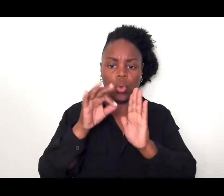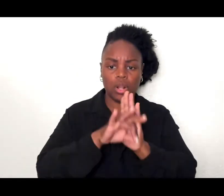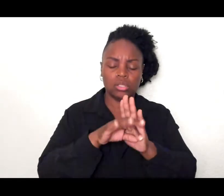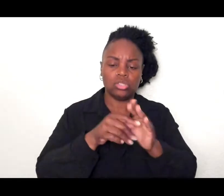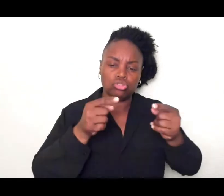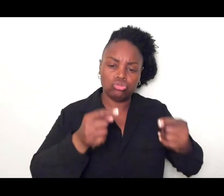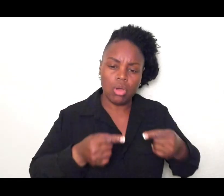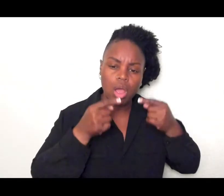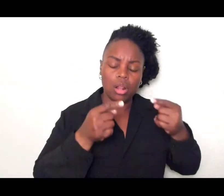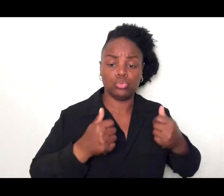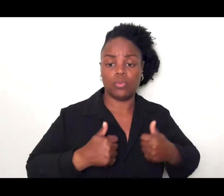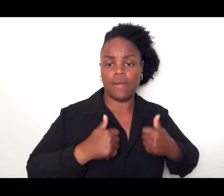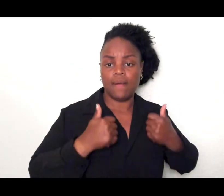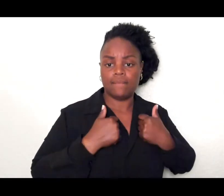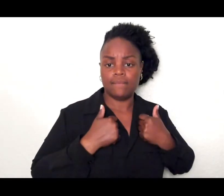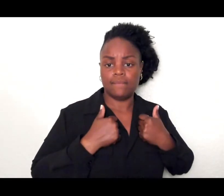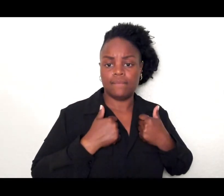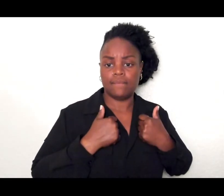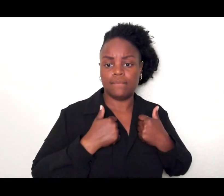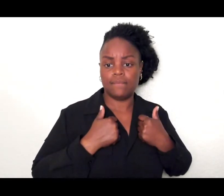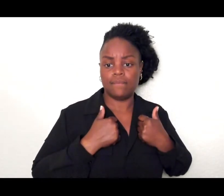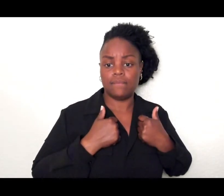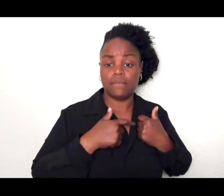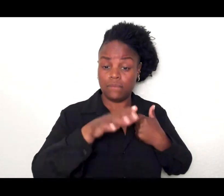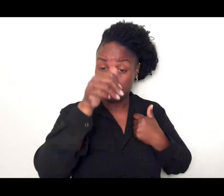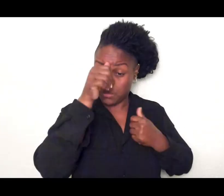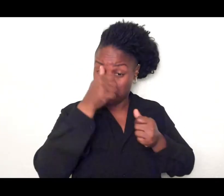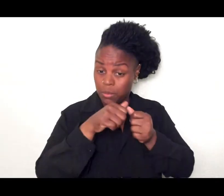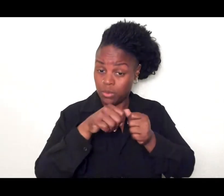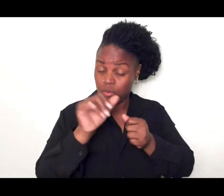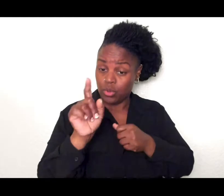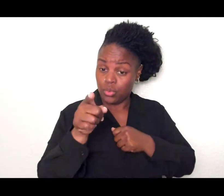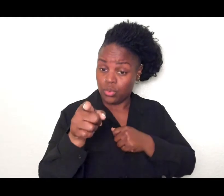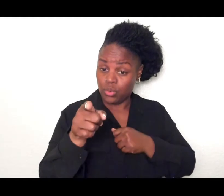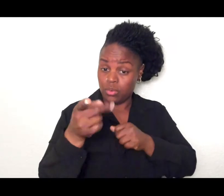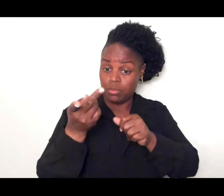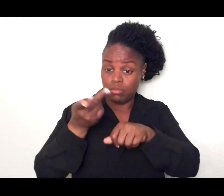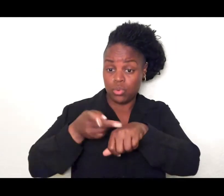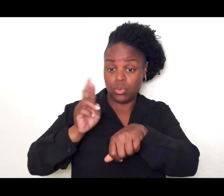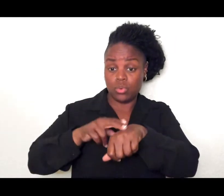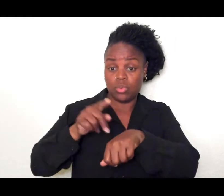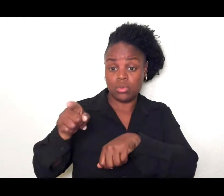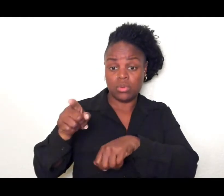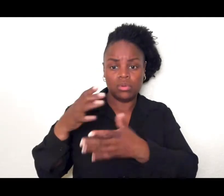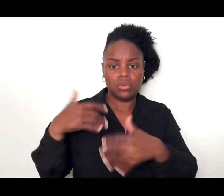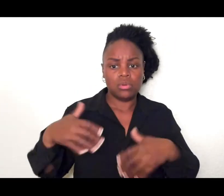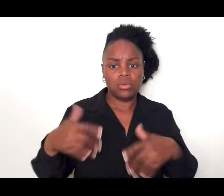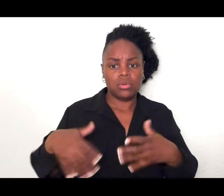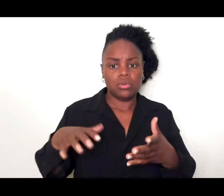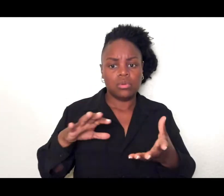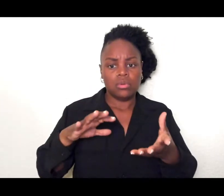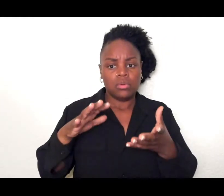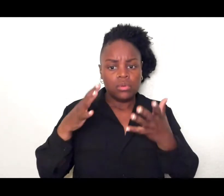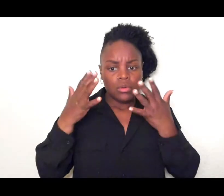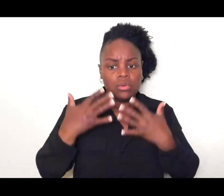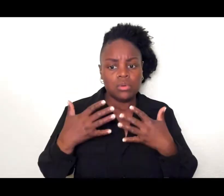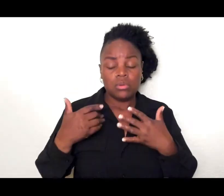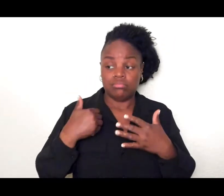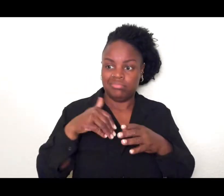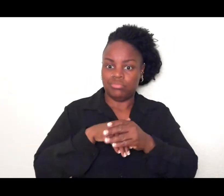Do you recall what it was that finally allowed you to realize climate chaos is real?